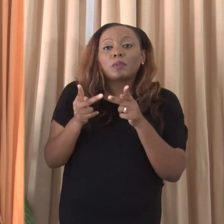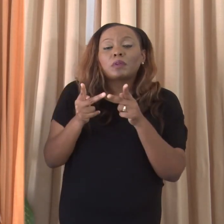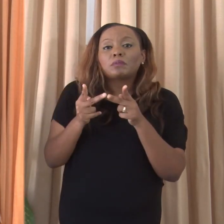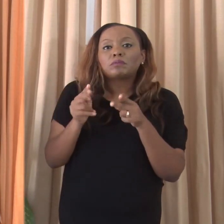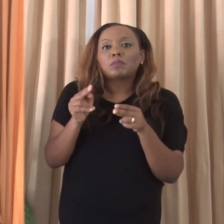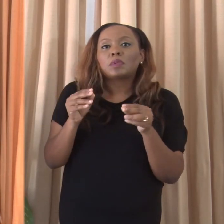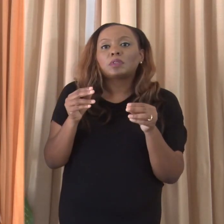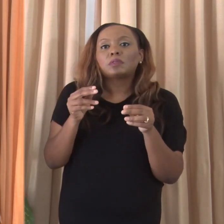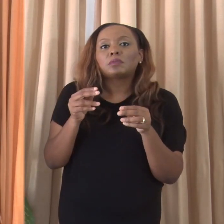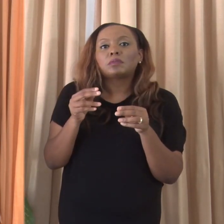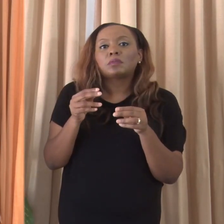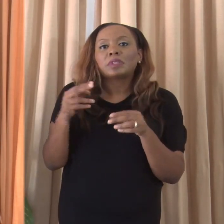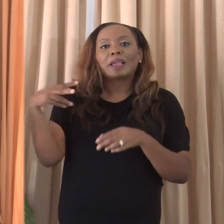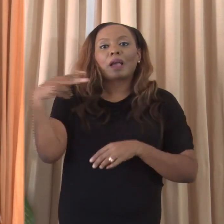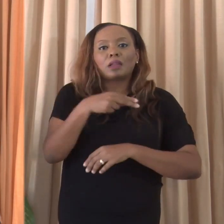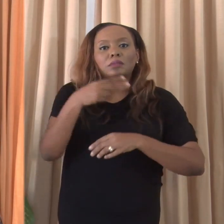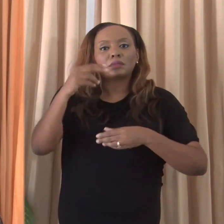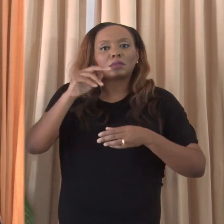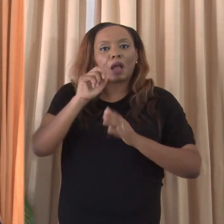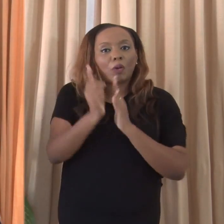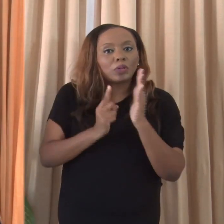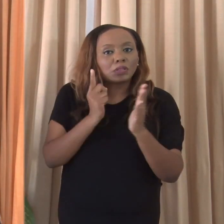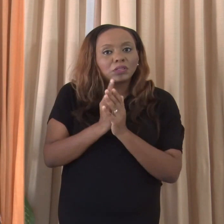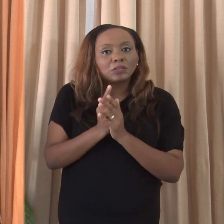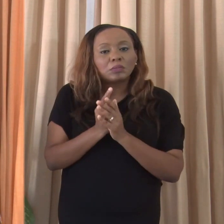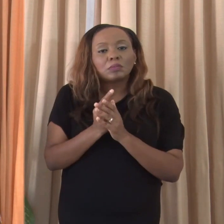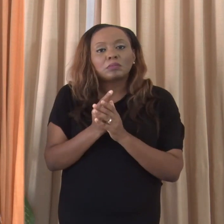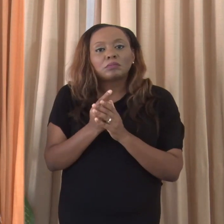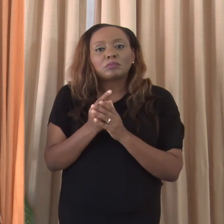can we expect for staff at the airport? Well, I don't want to speak to